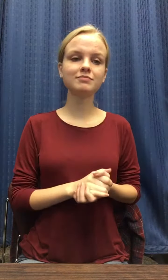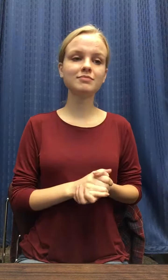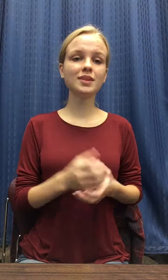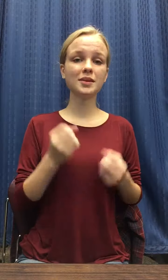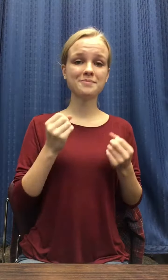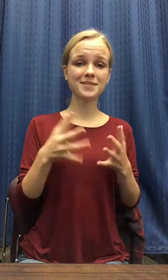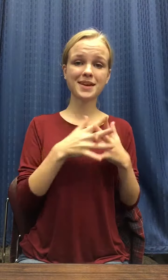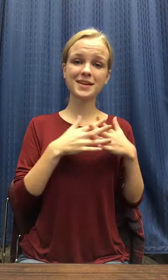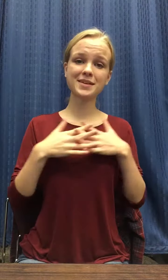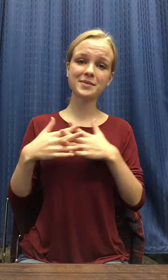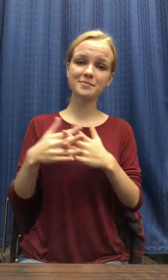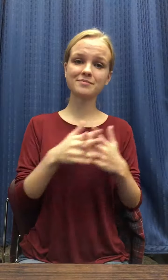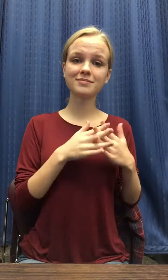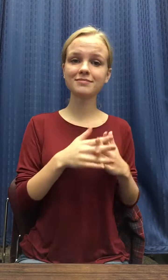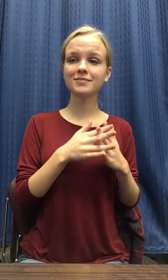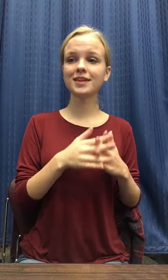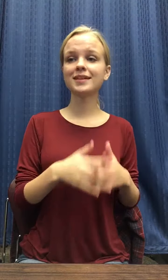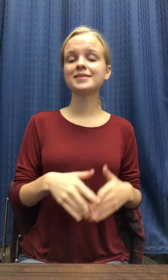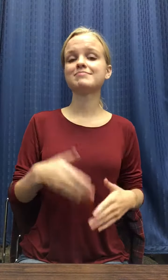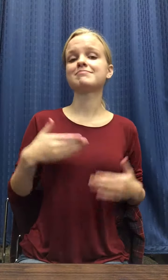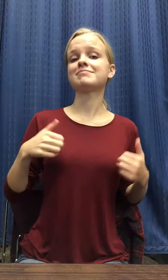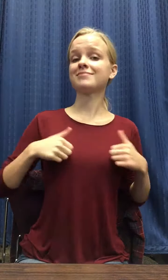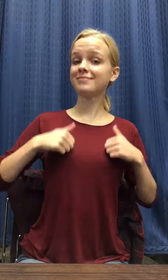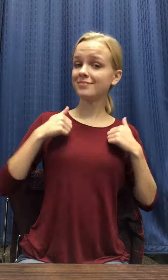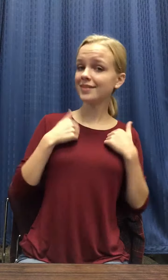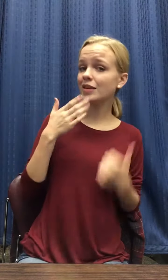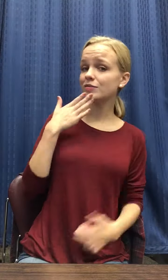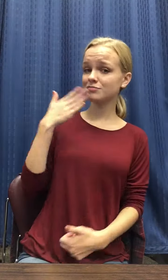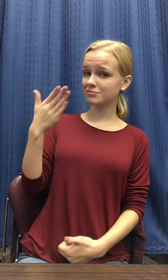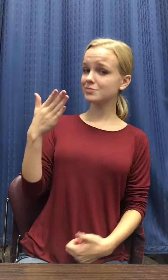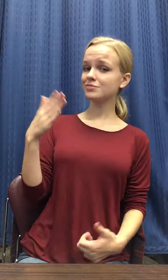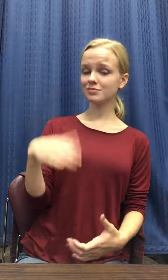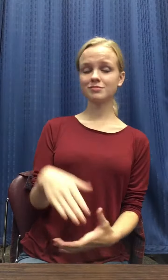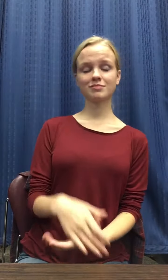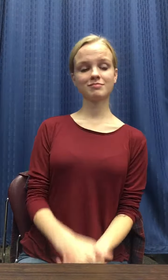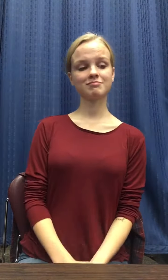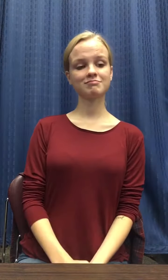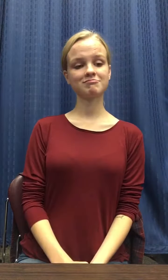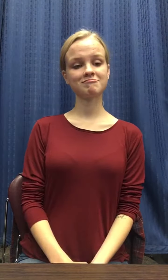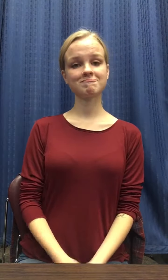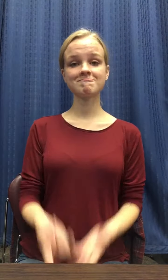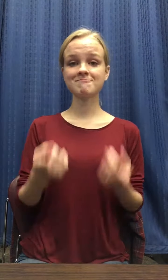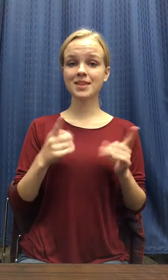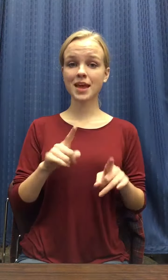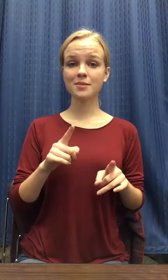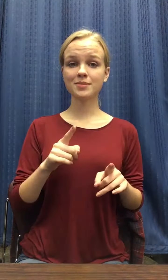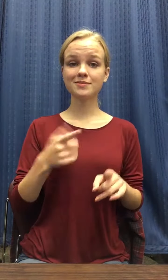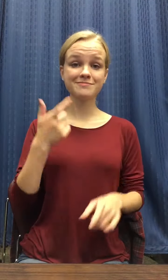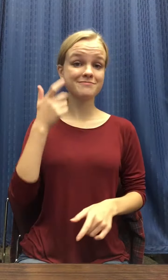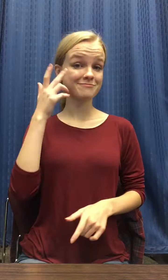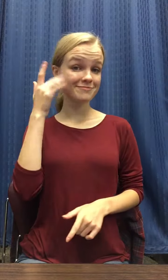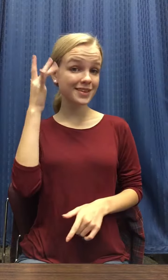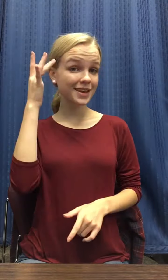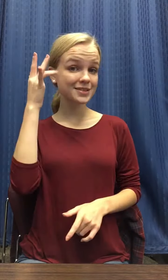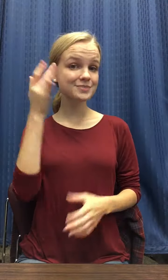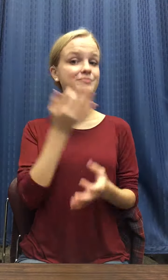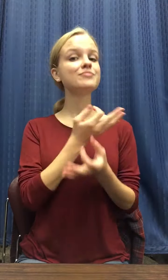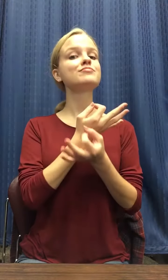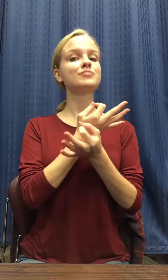And this progress came about because of free enterprise. This progress came about when